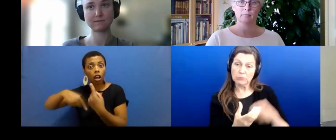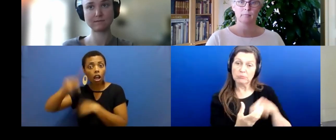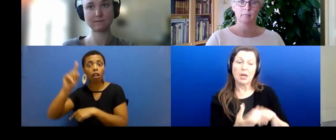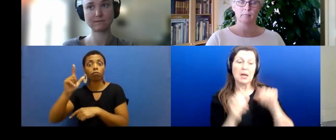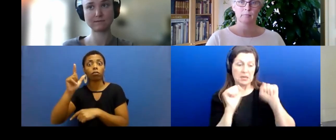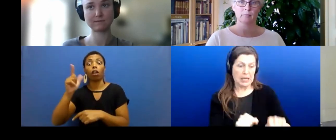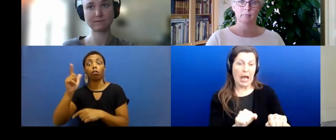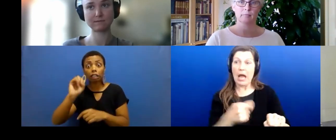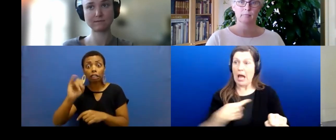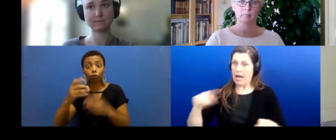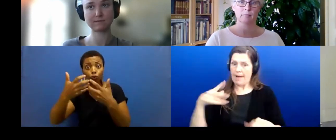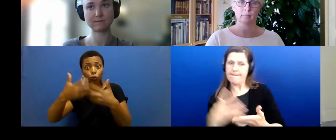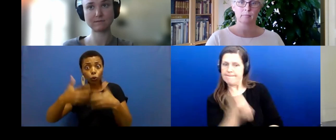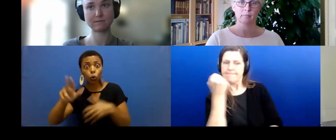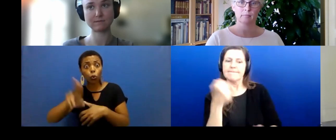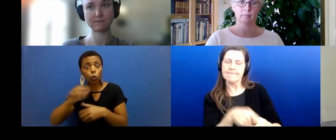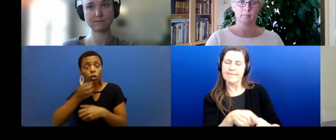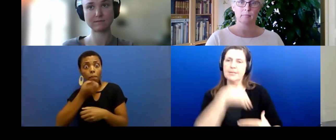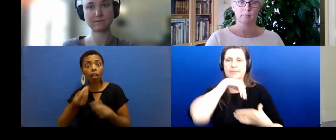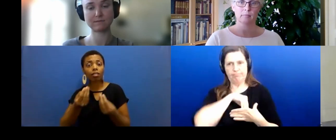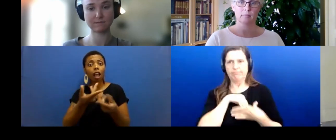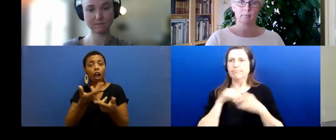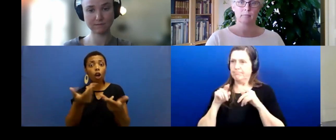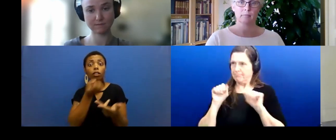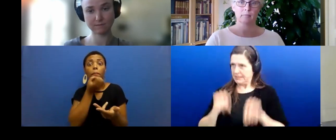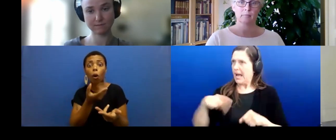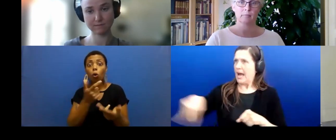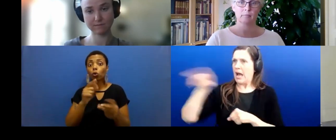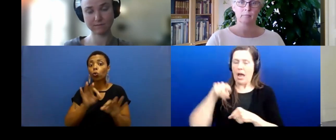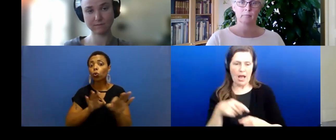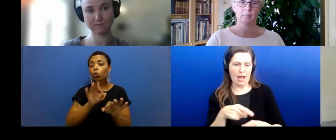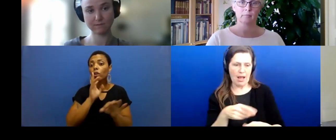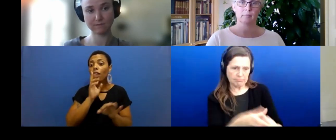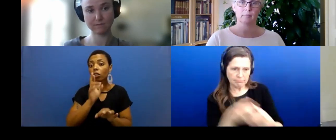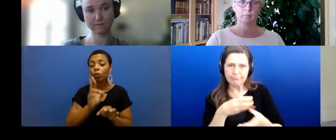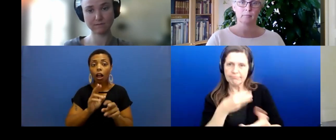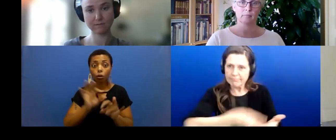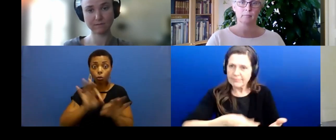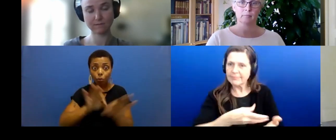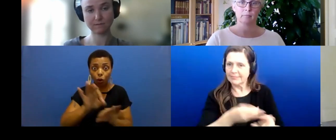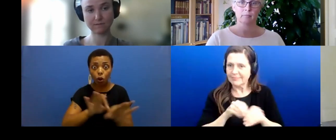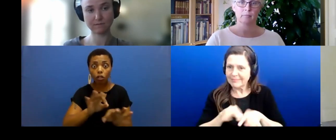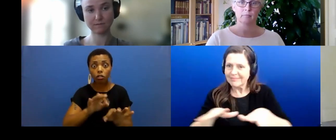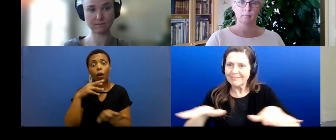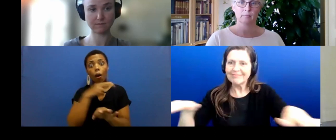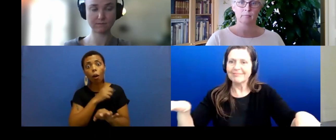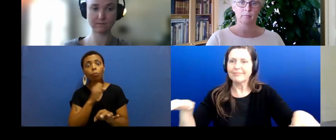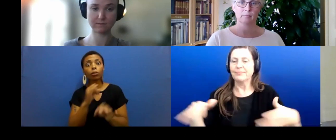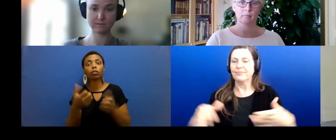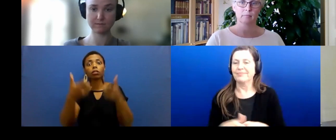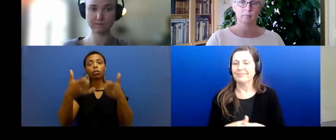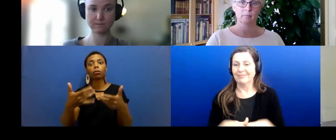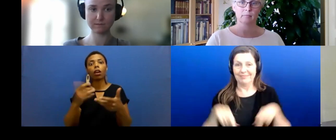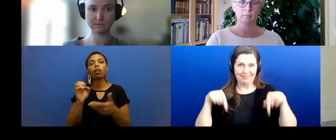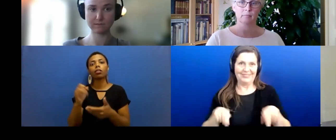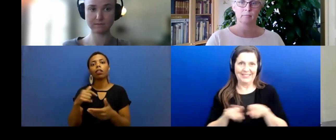that others can benefit from the project results? And this is, of course, related to the point where we are in Suitcase at this